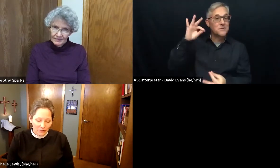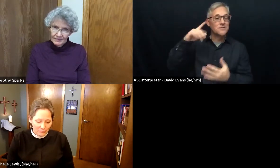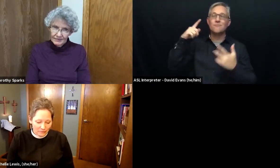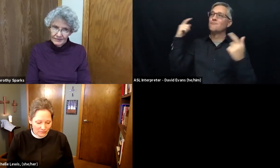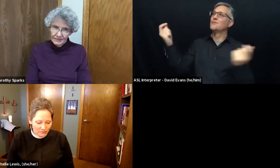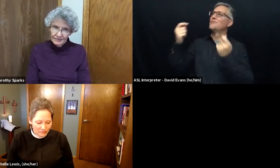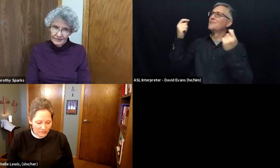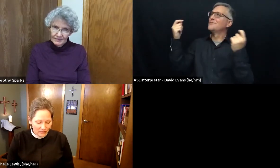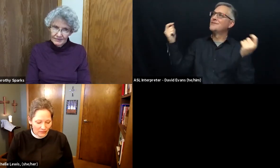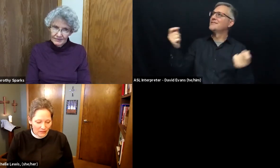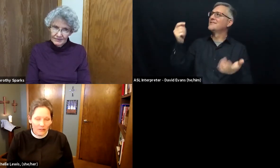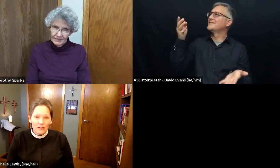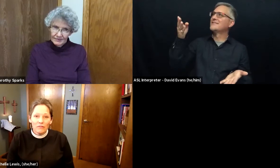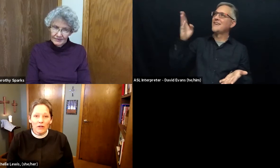Savior.